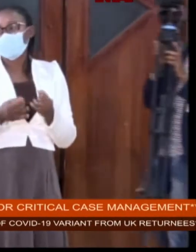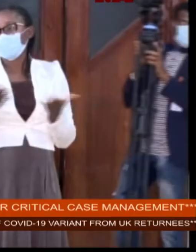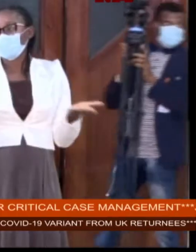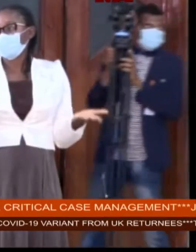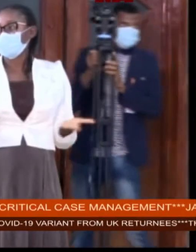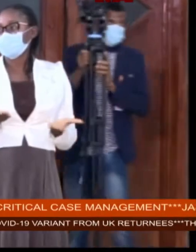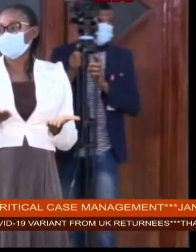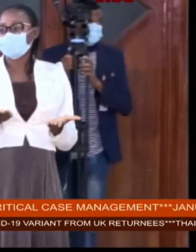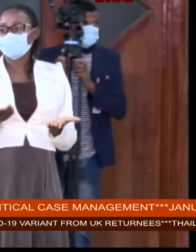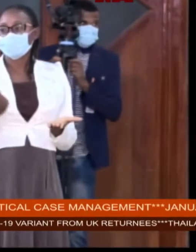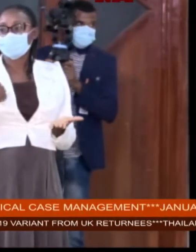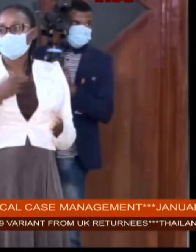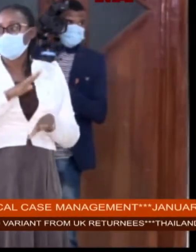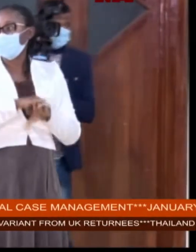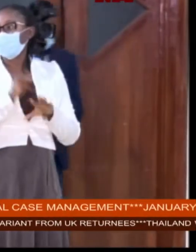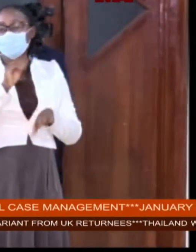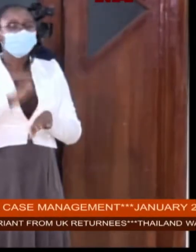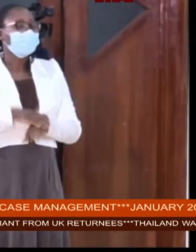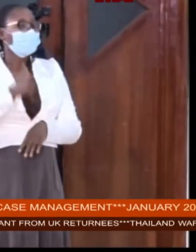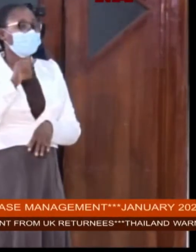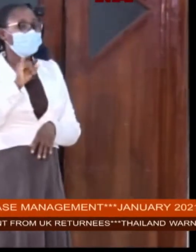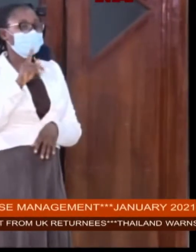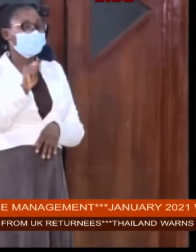question? We now call on AIT.